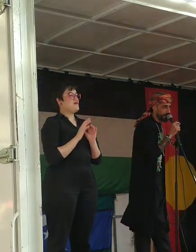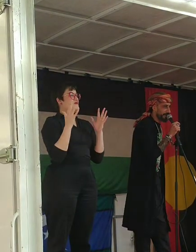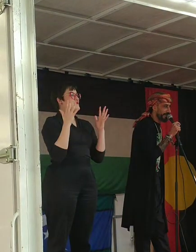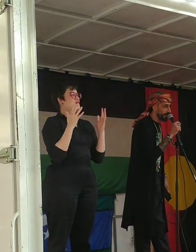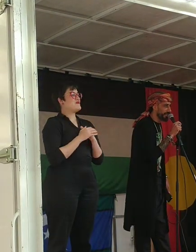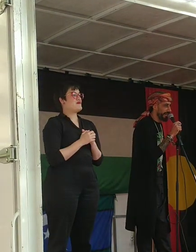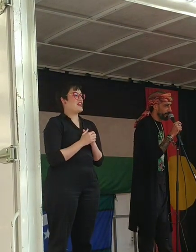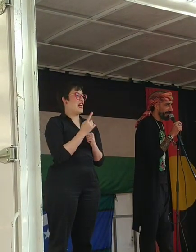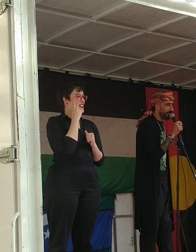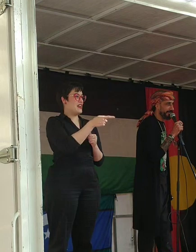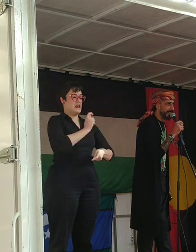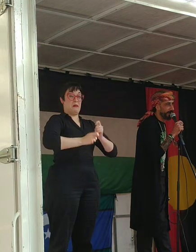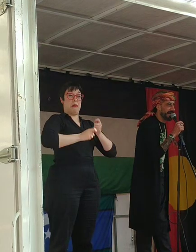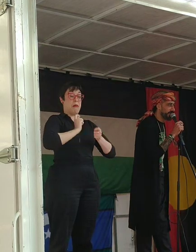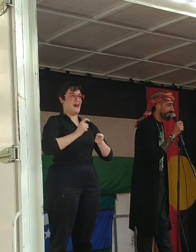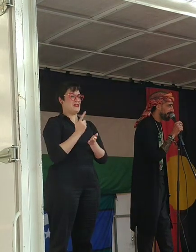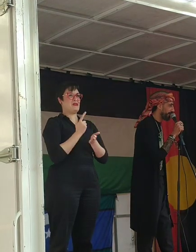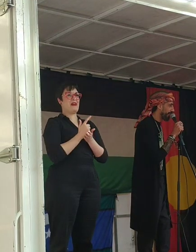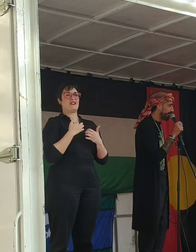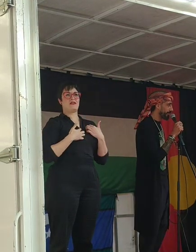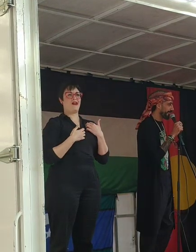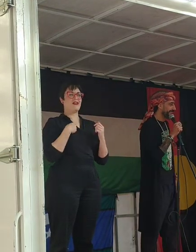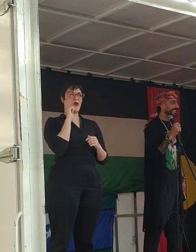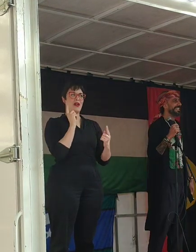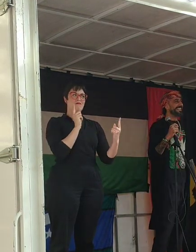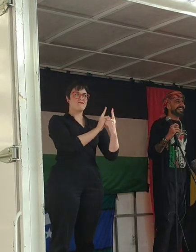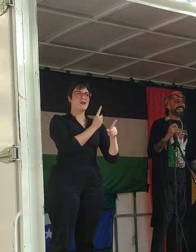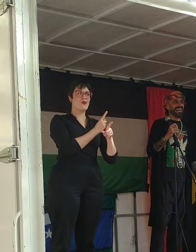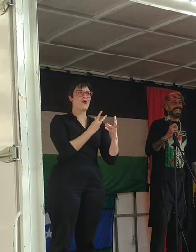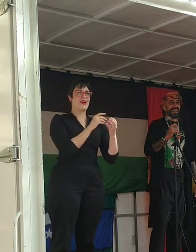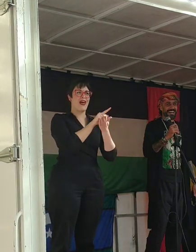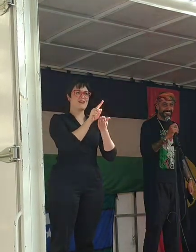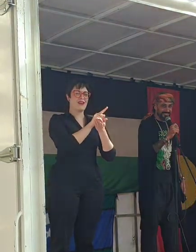I think the drums got too excited with that one. I will have chat to them later on.